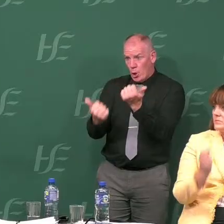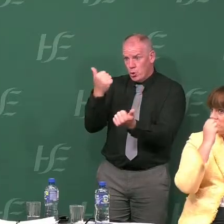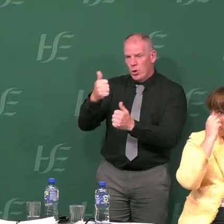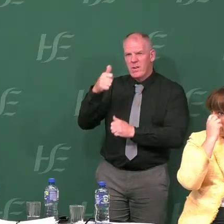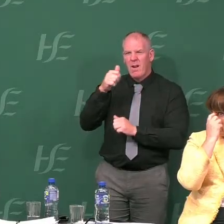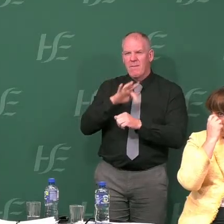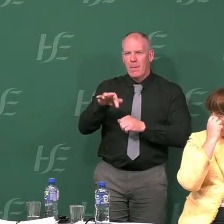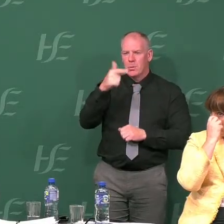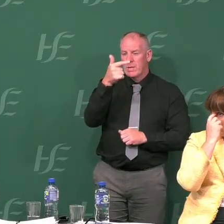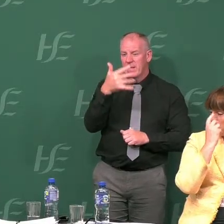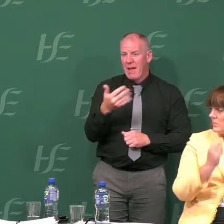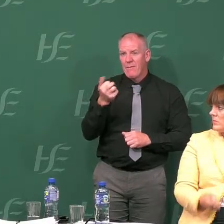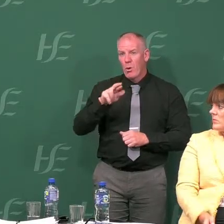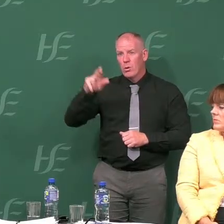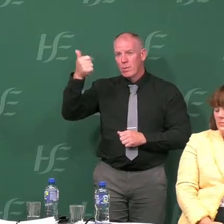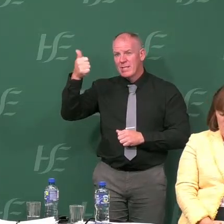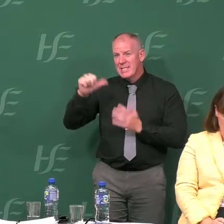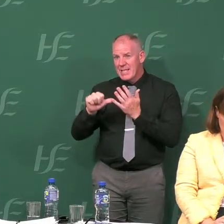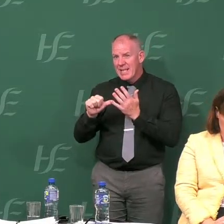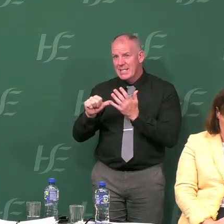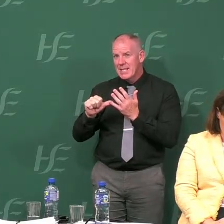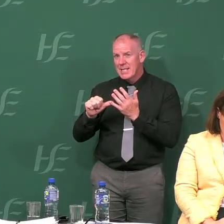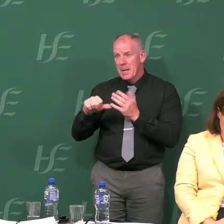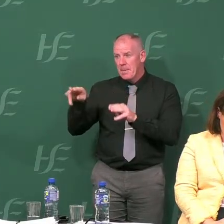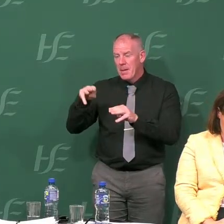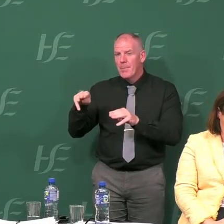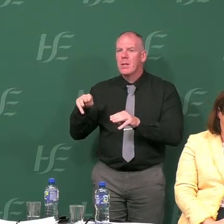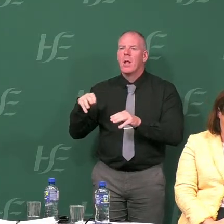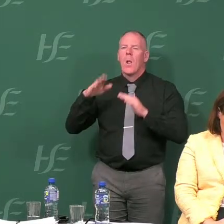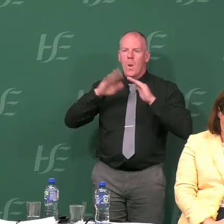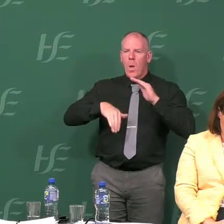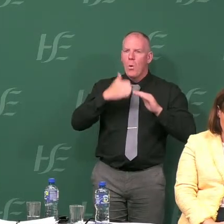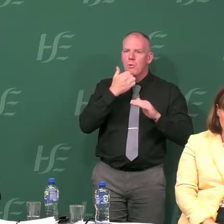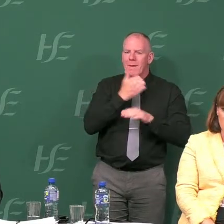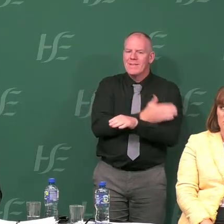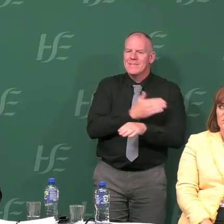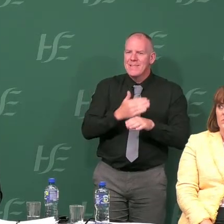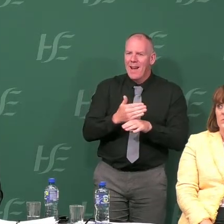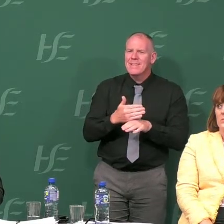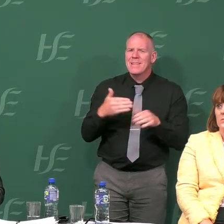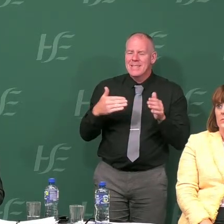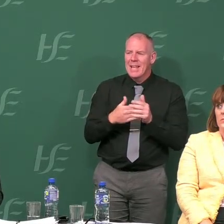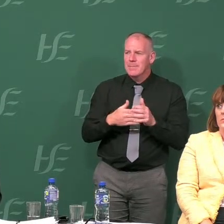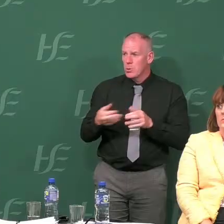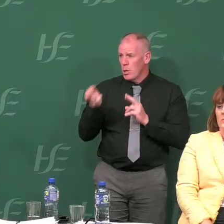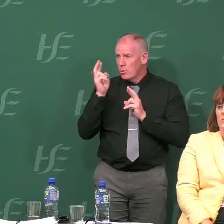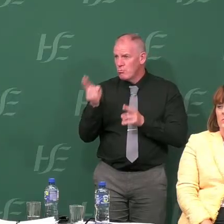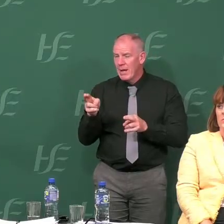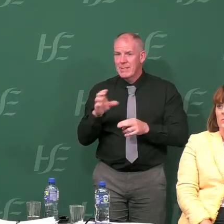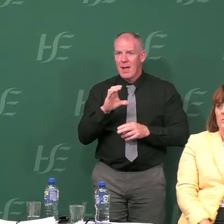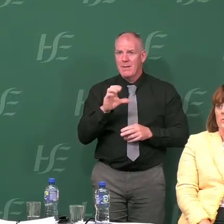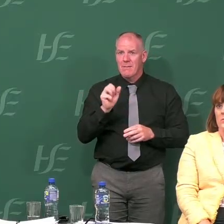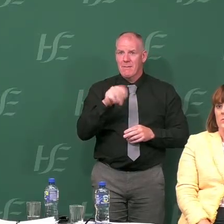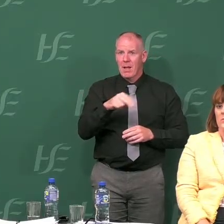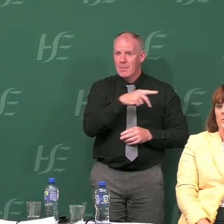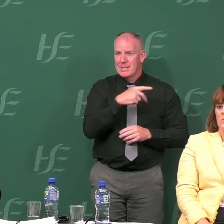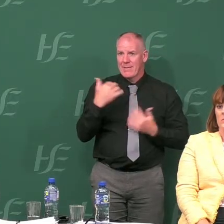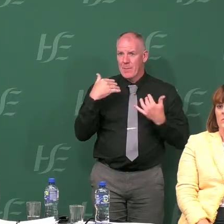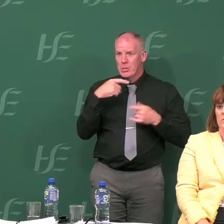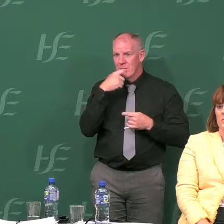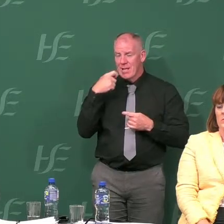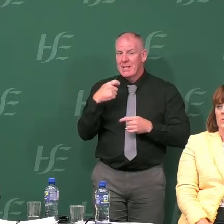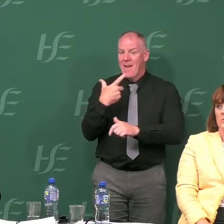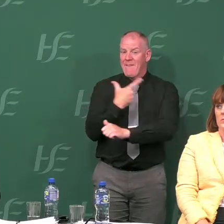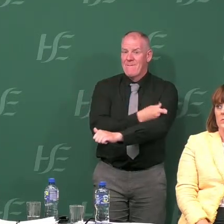25 or 26. Thankfully, we're coming from a lower base, but that's something we'll be watching. But you are correct, and Colm's slide demonstrated it.